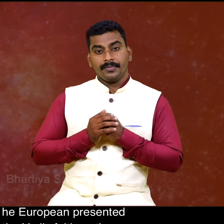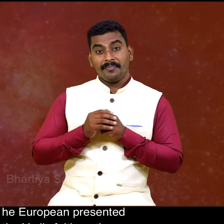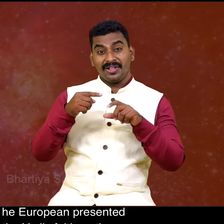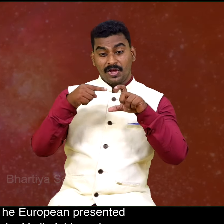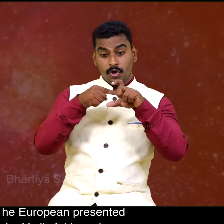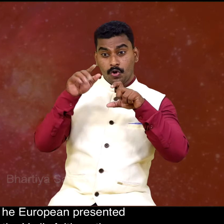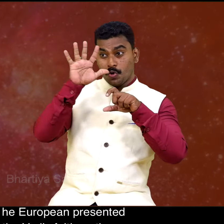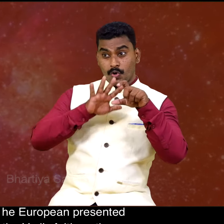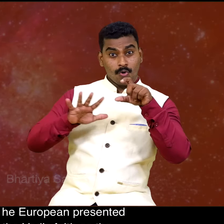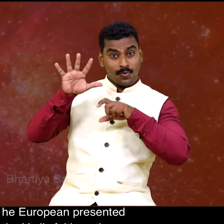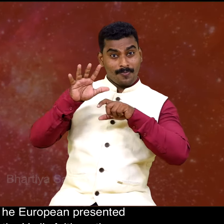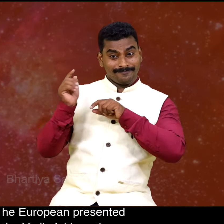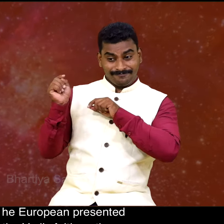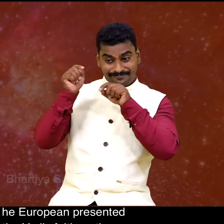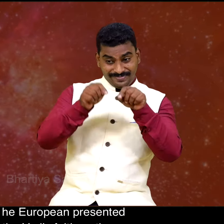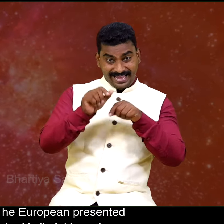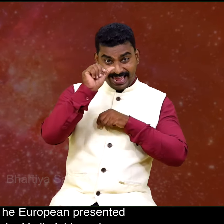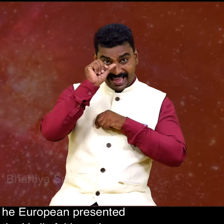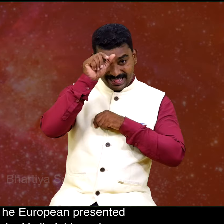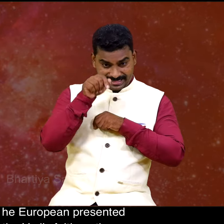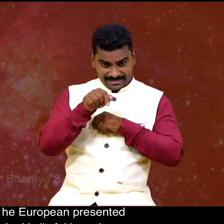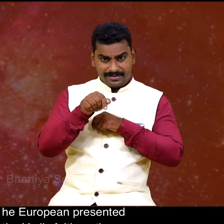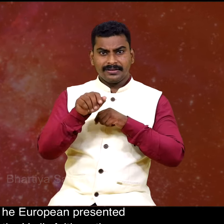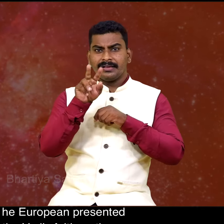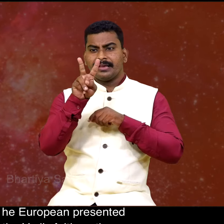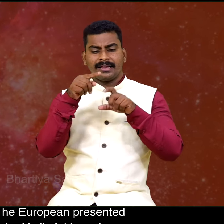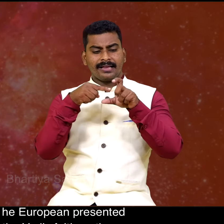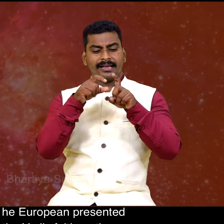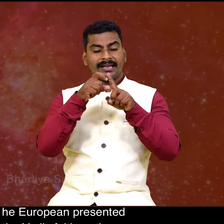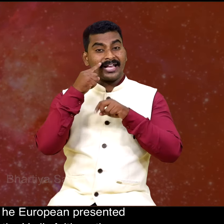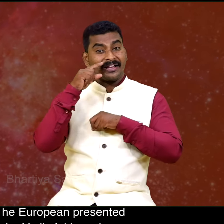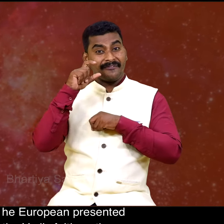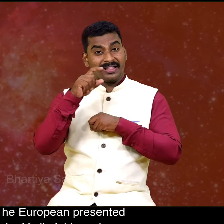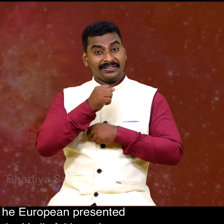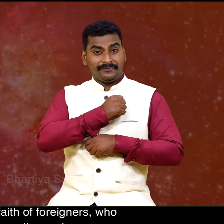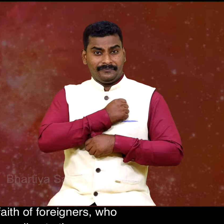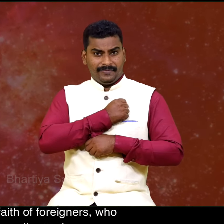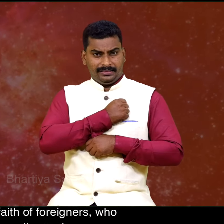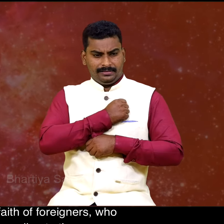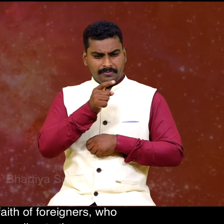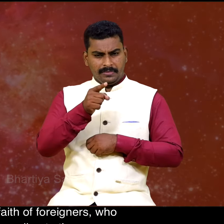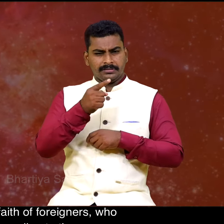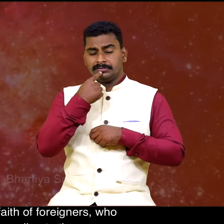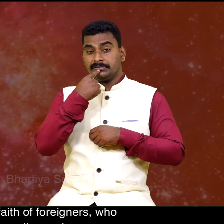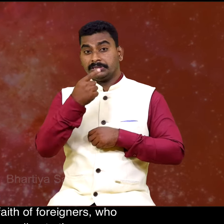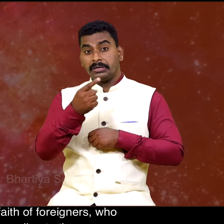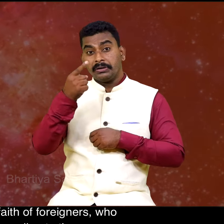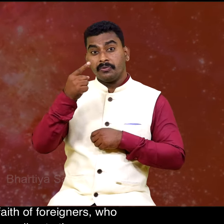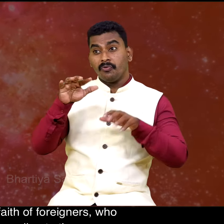European presented the Vedic faith as the faith of foreigners, who